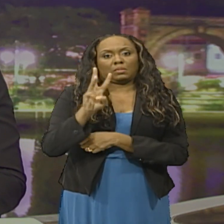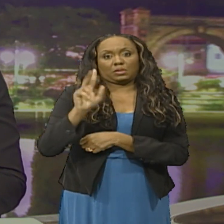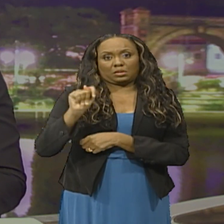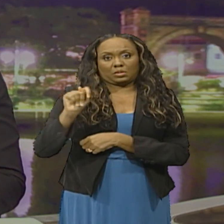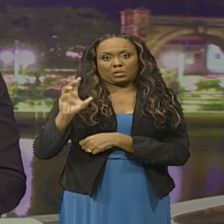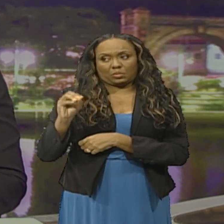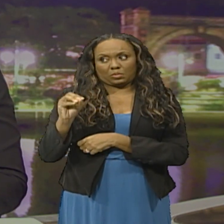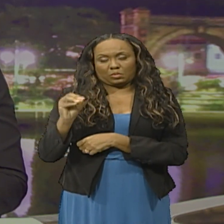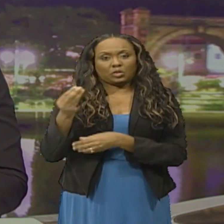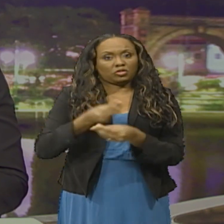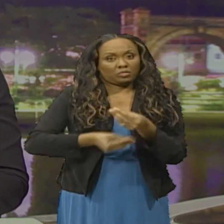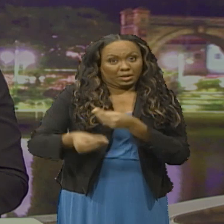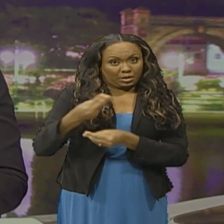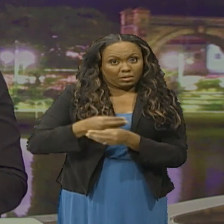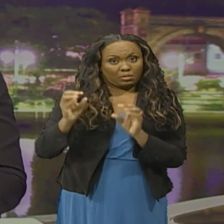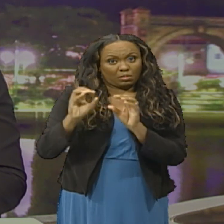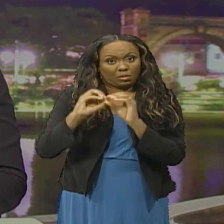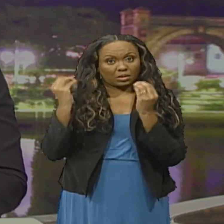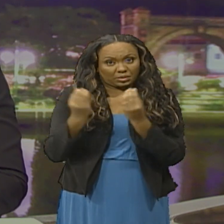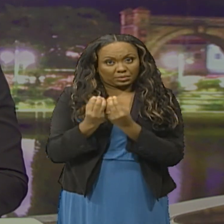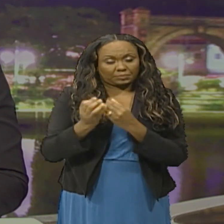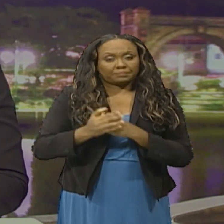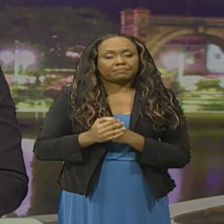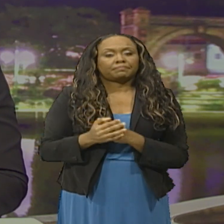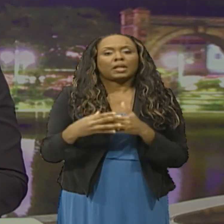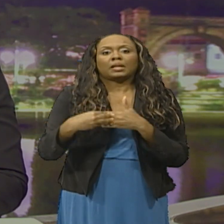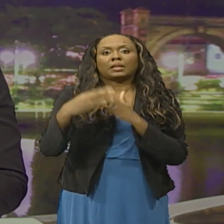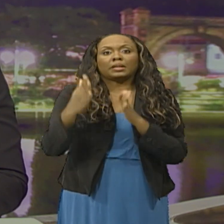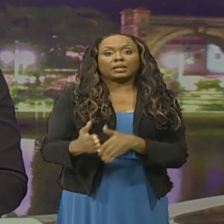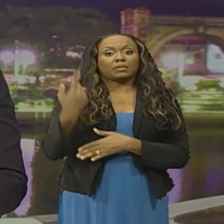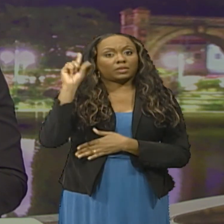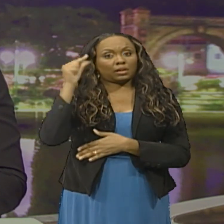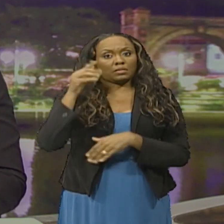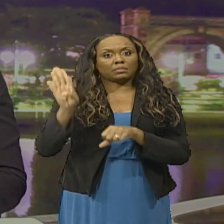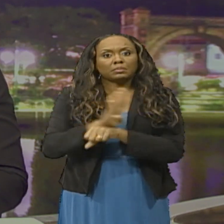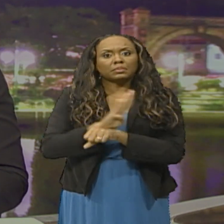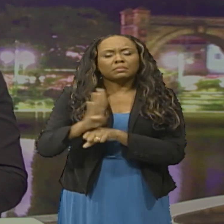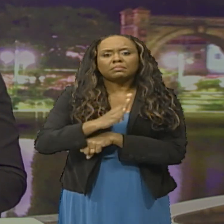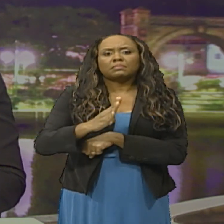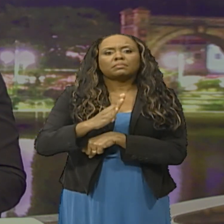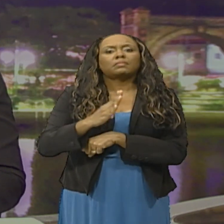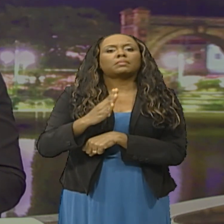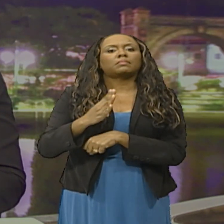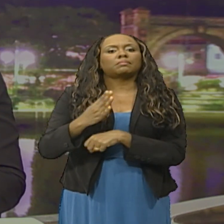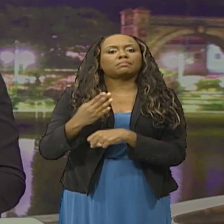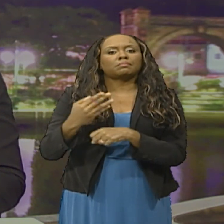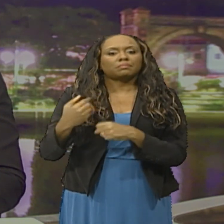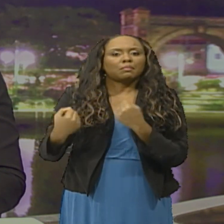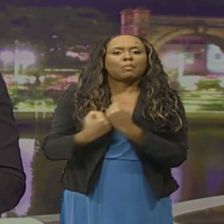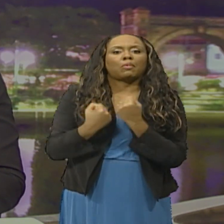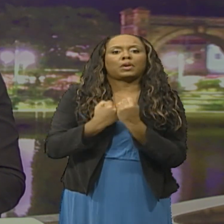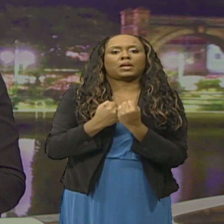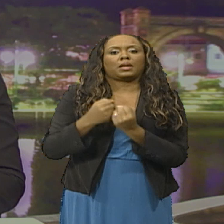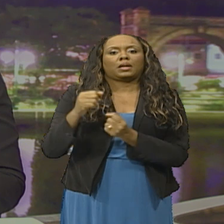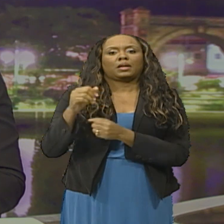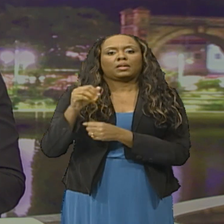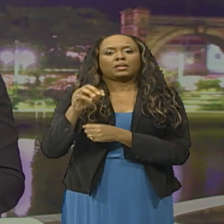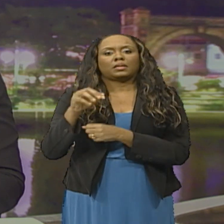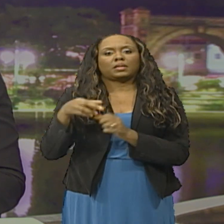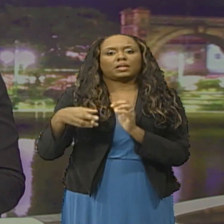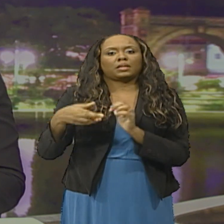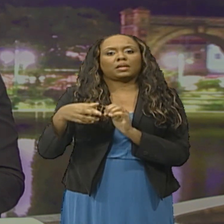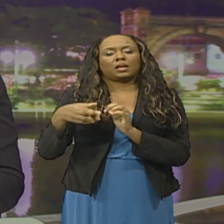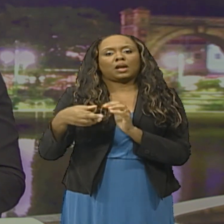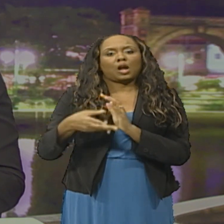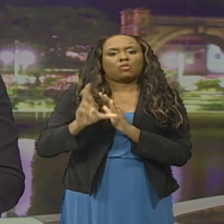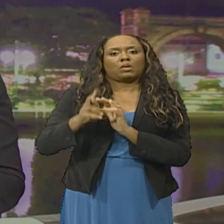the WTO. Leader of Government Business in the Senate, Senator Dr. Jerome Walcott, made this point in support of the Fiscal Incentives Repeal